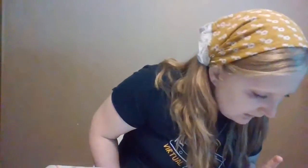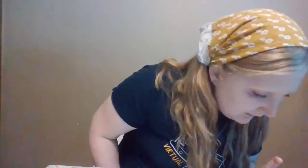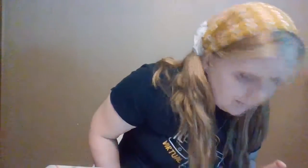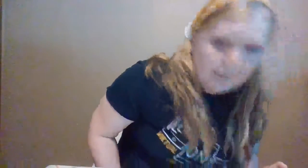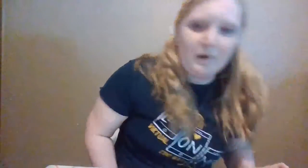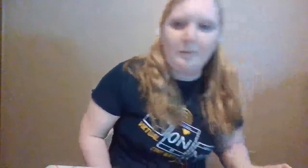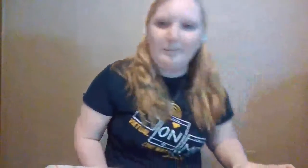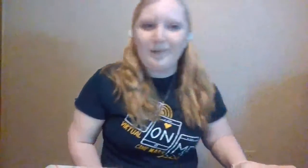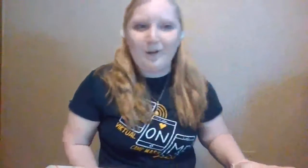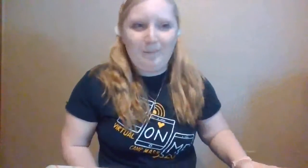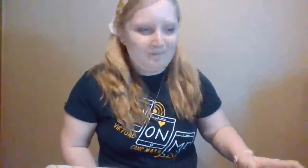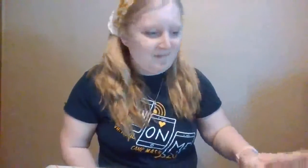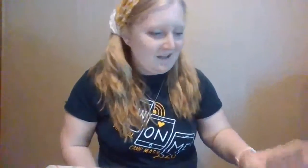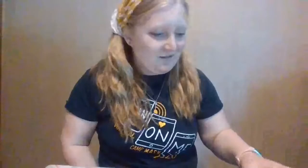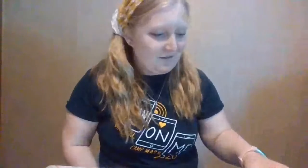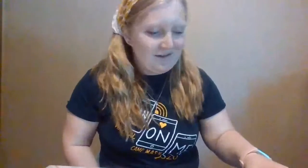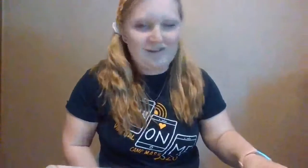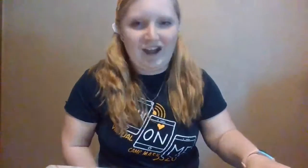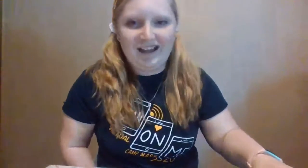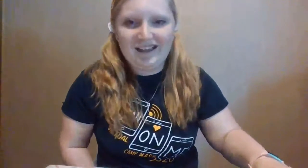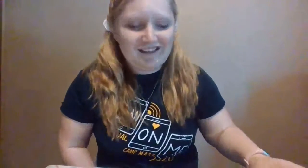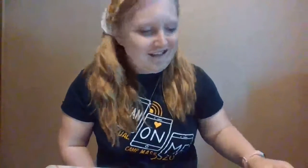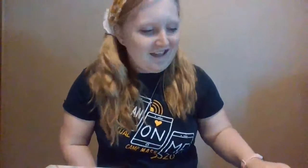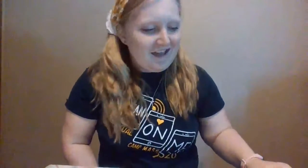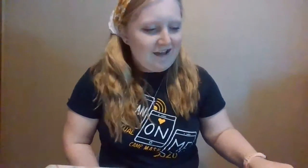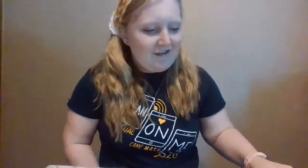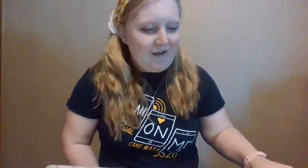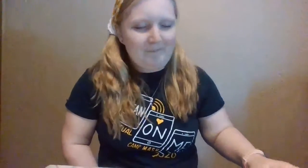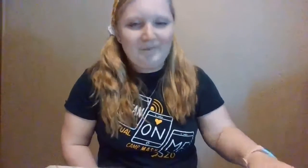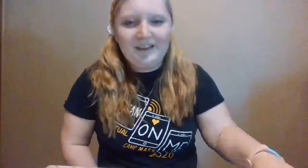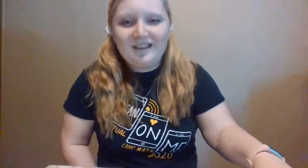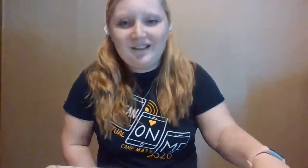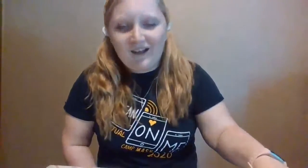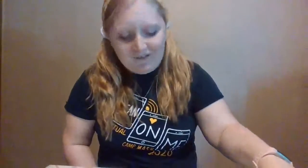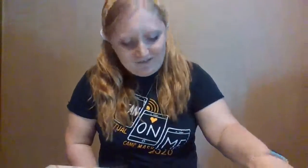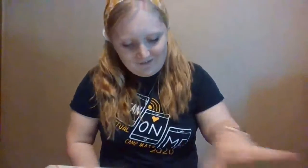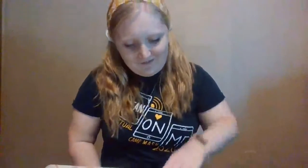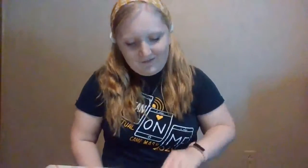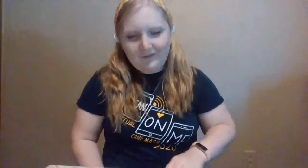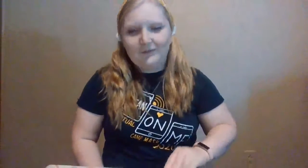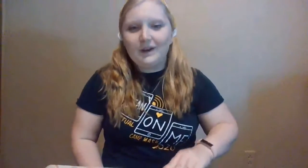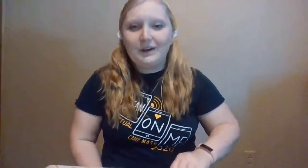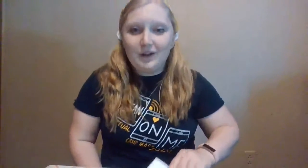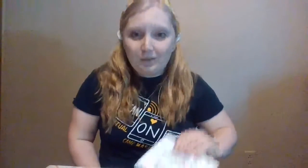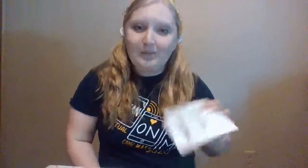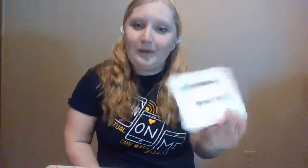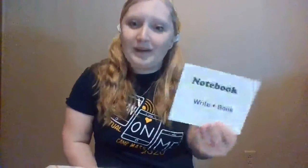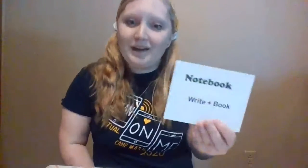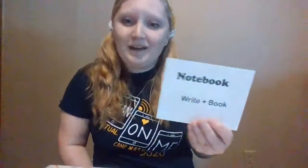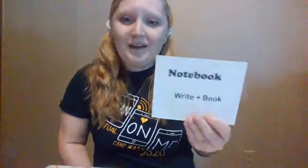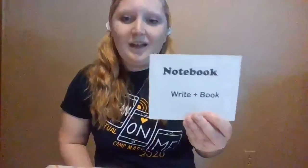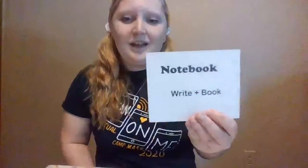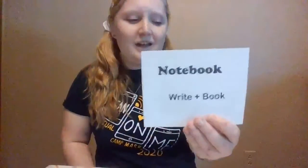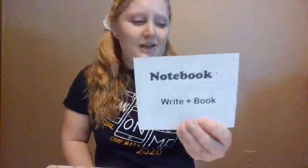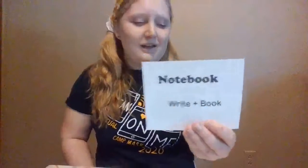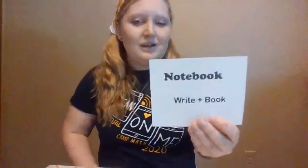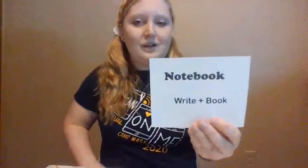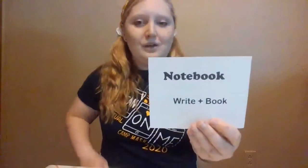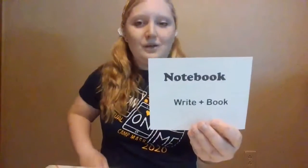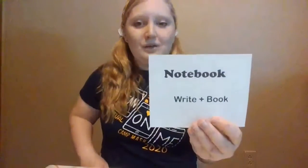I think I'm good. Okay, I just wanted to check. Okay, so for notebook, you